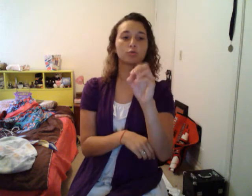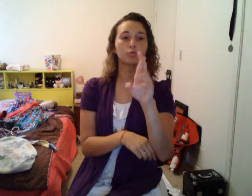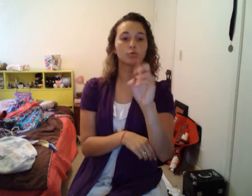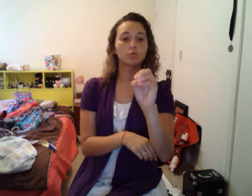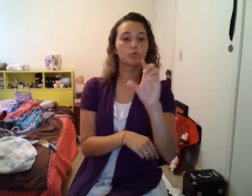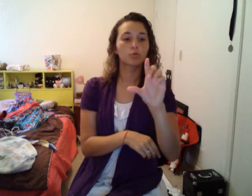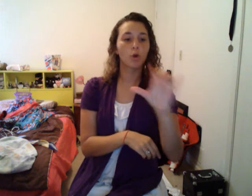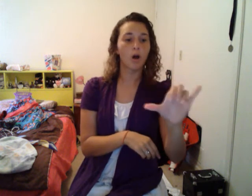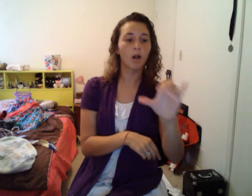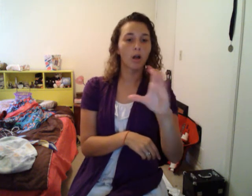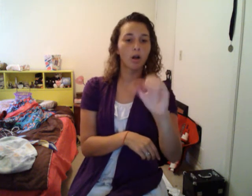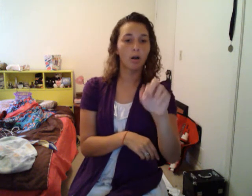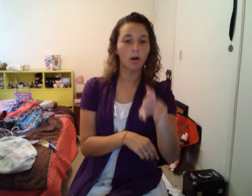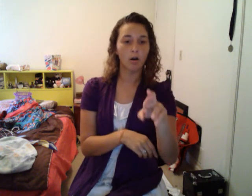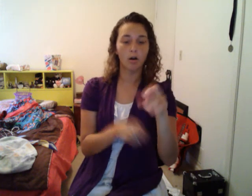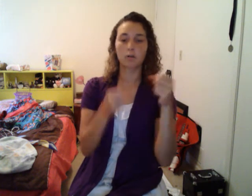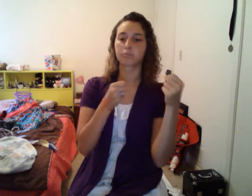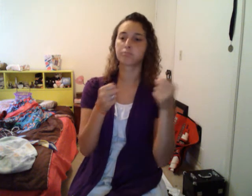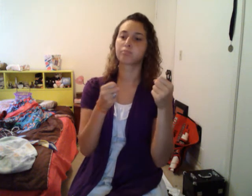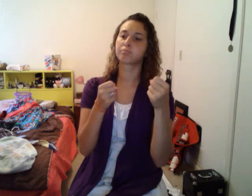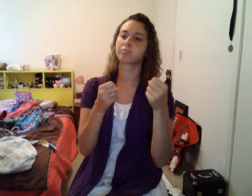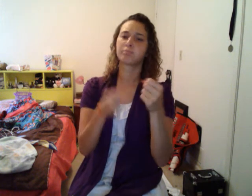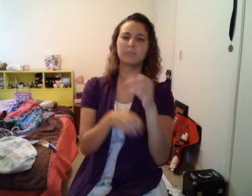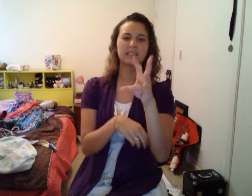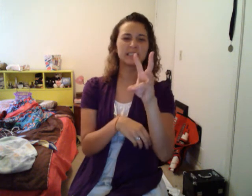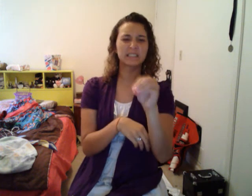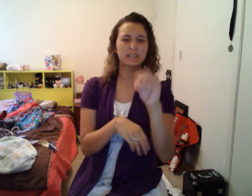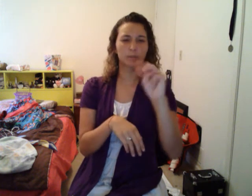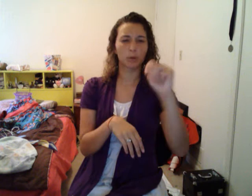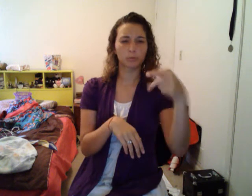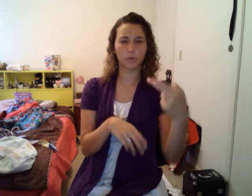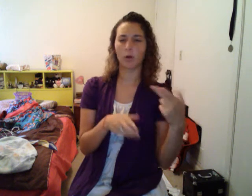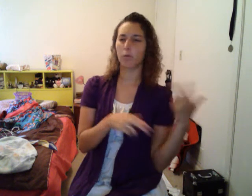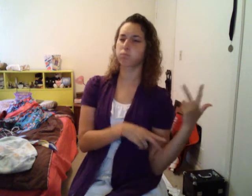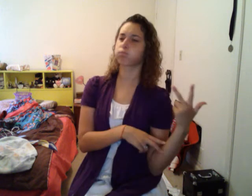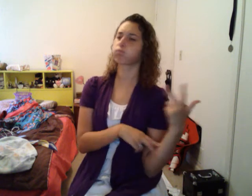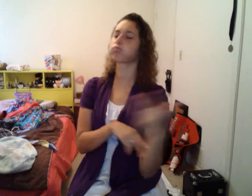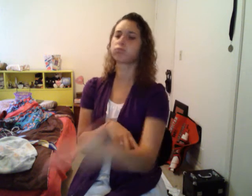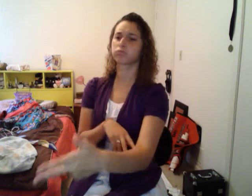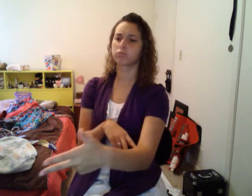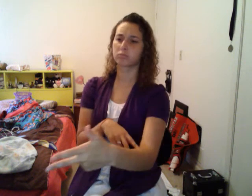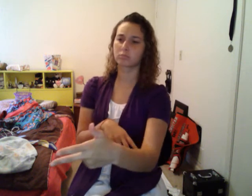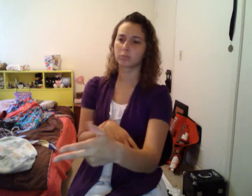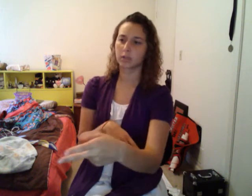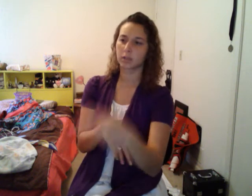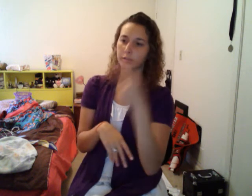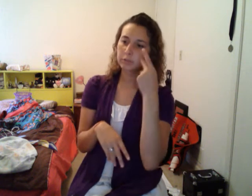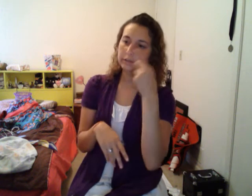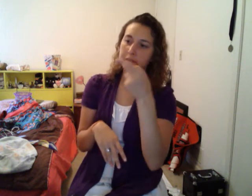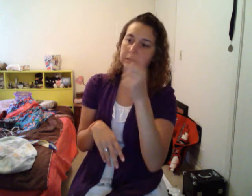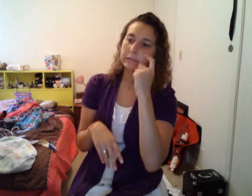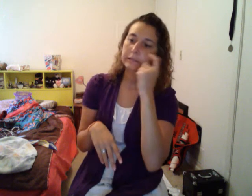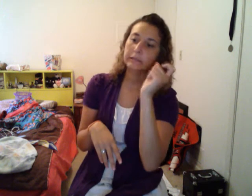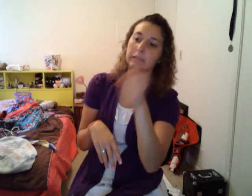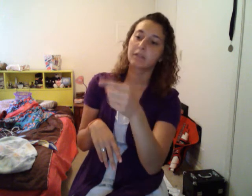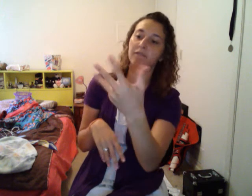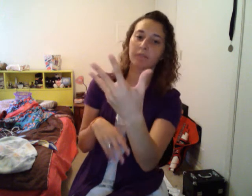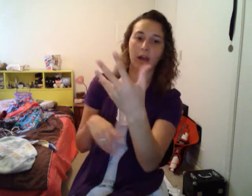hurtling down the track at 60 miles an hour. And at the end of the track, you notice 5 workers working on the track.